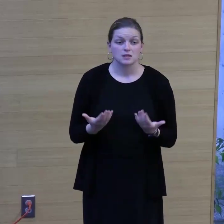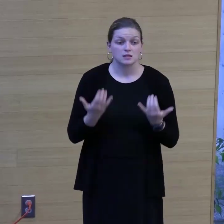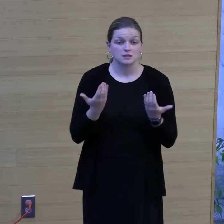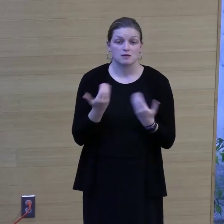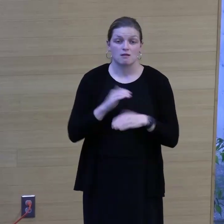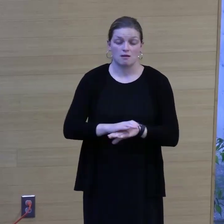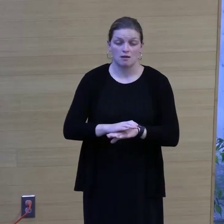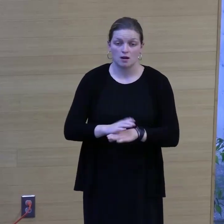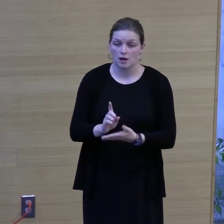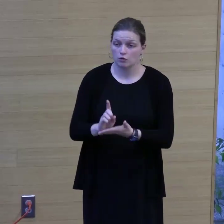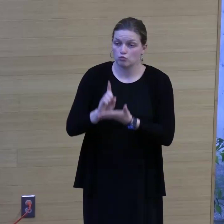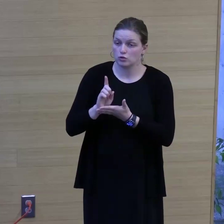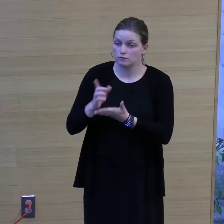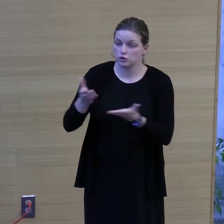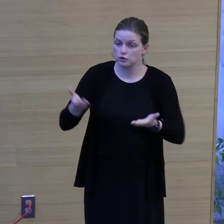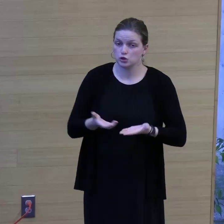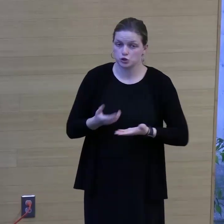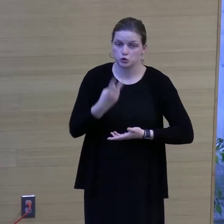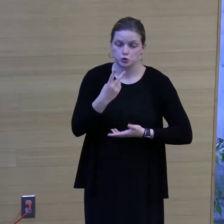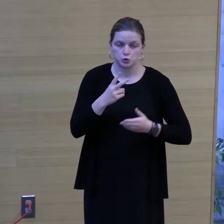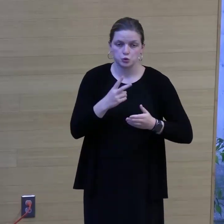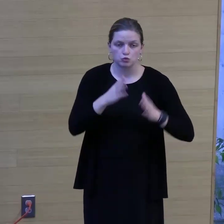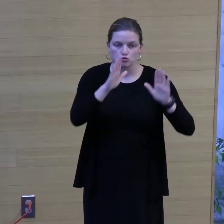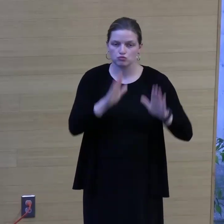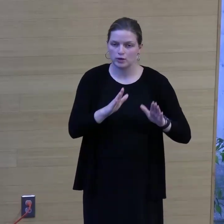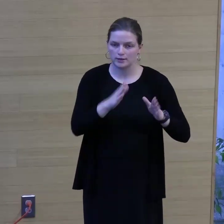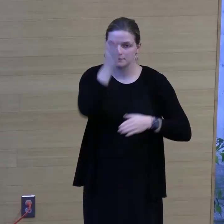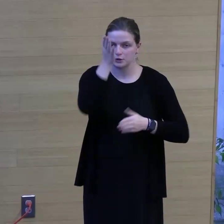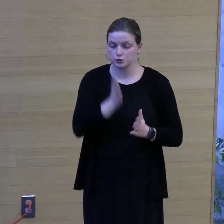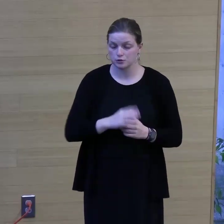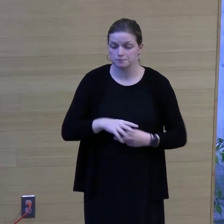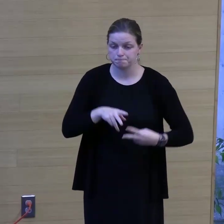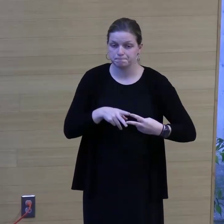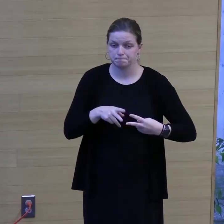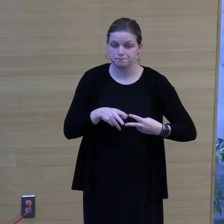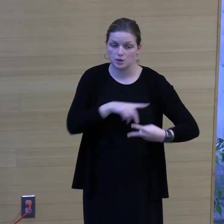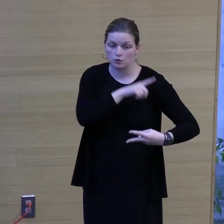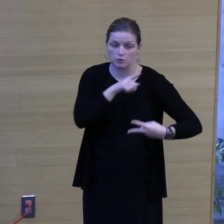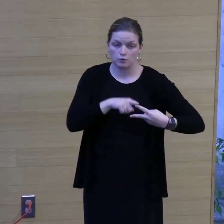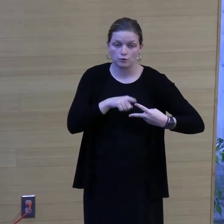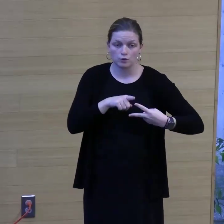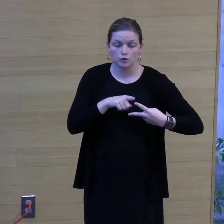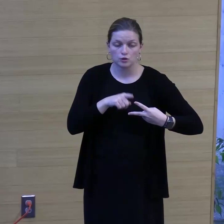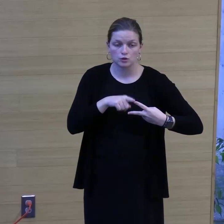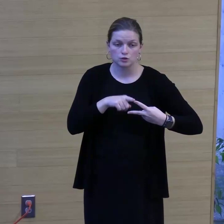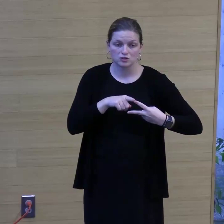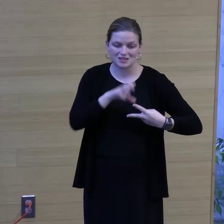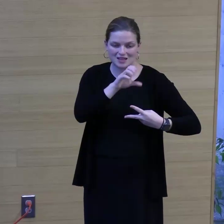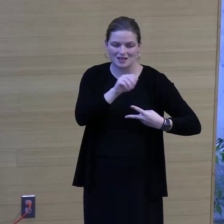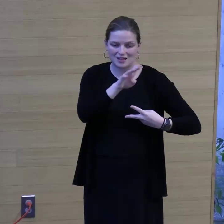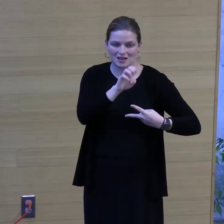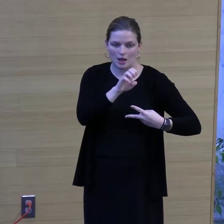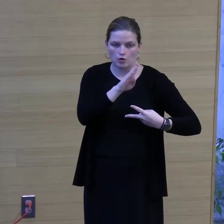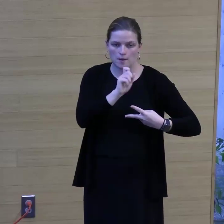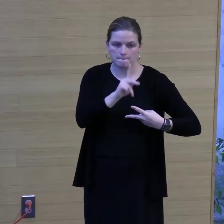of introducing our two incredible speakers. First, I'd like to introduce our sensational Carrie